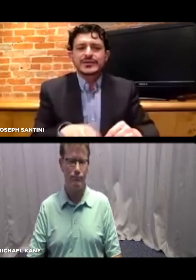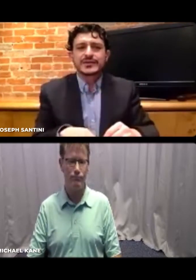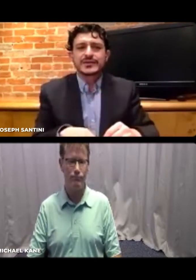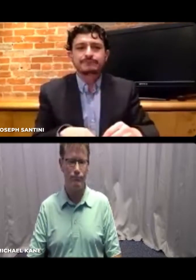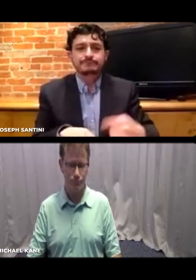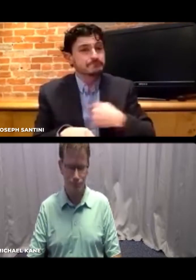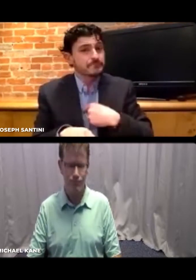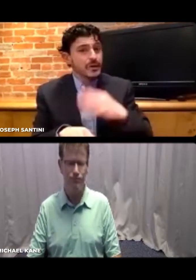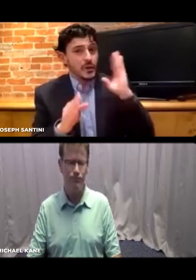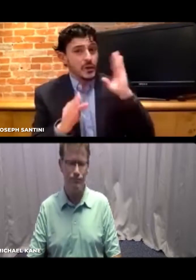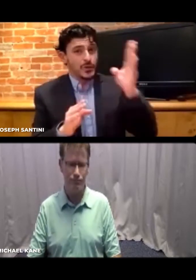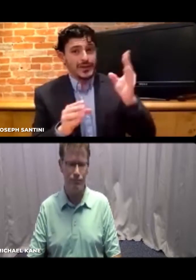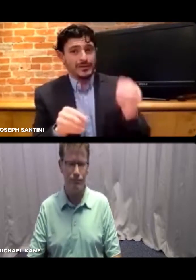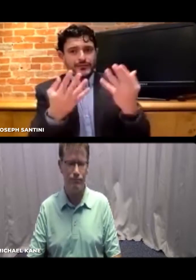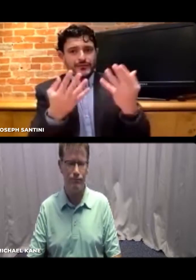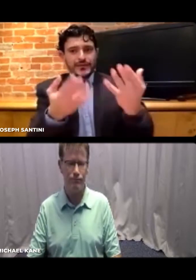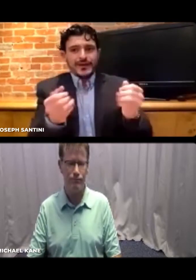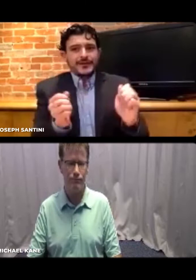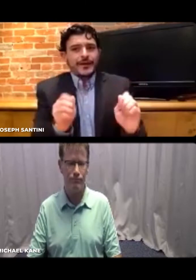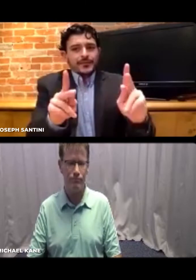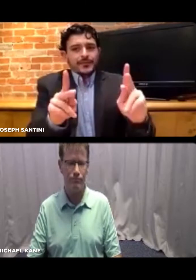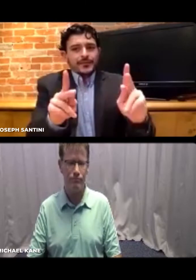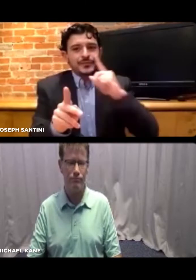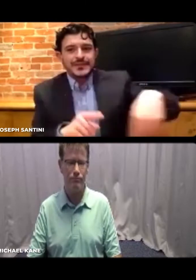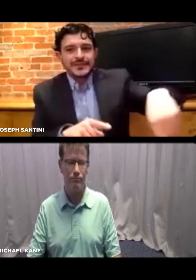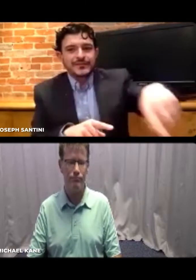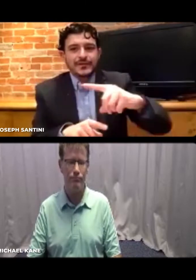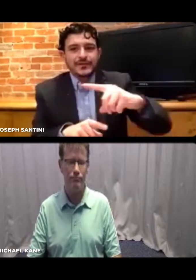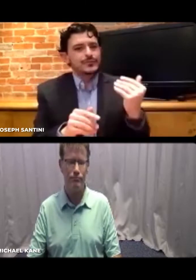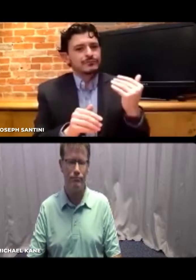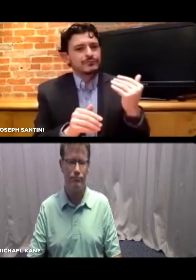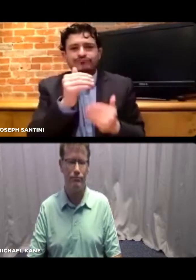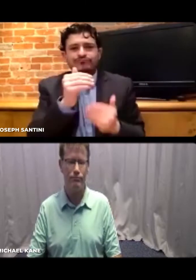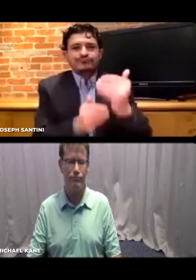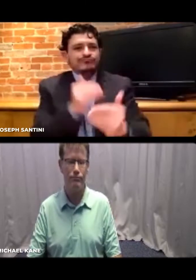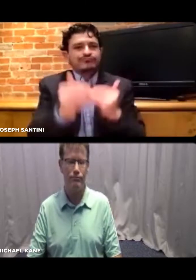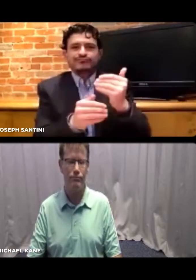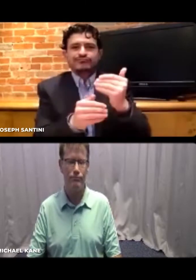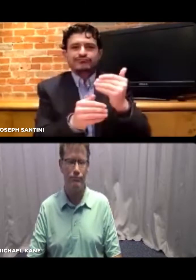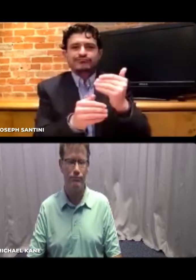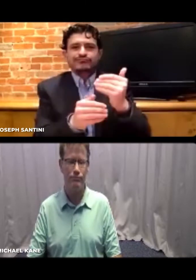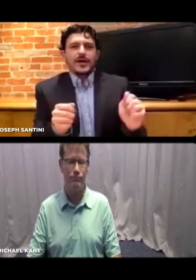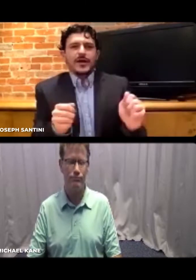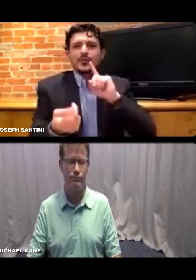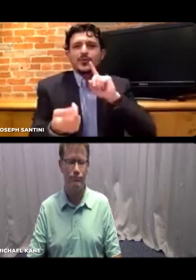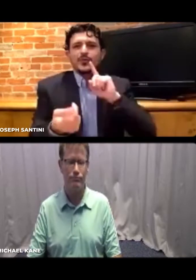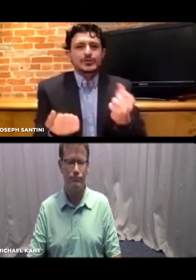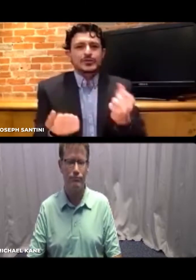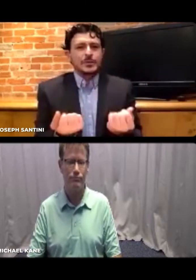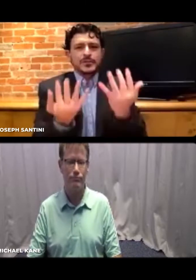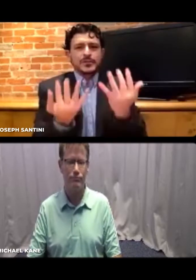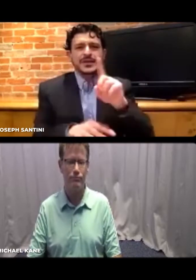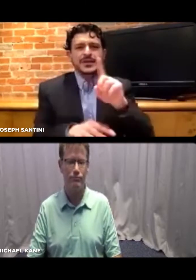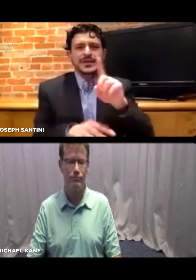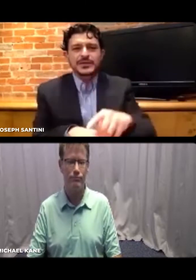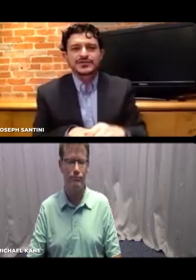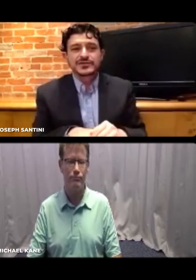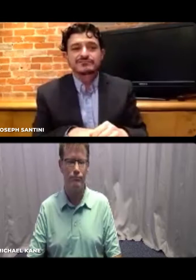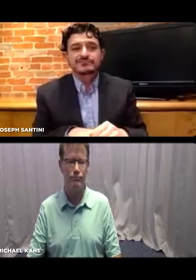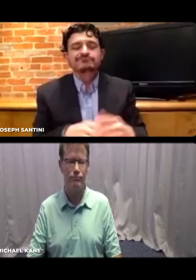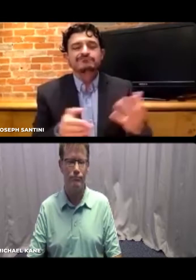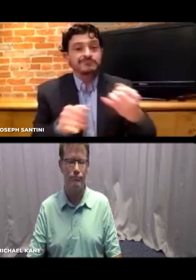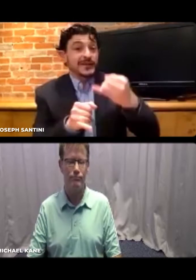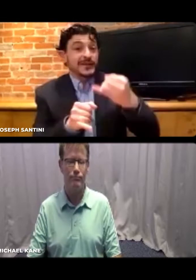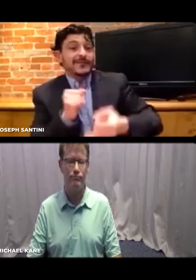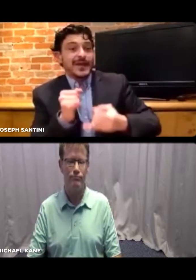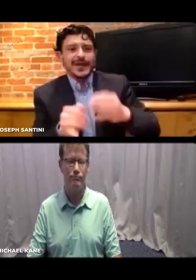deaf community, and we've given them an opportunity here to go ahead and have parents and participants